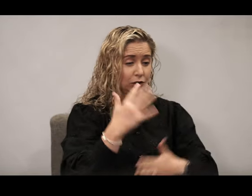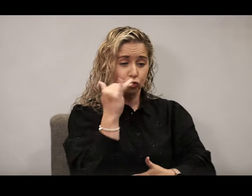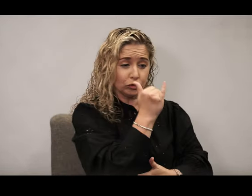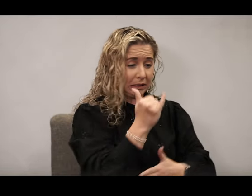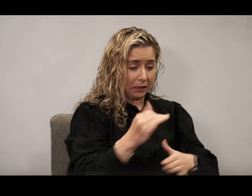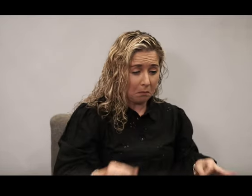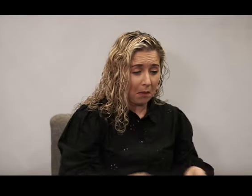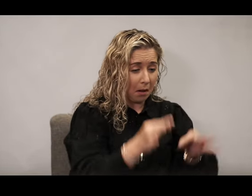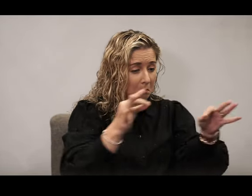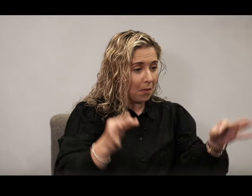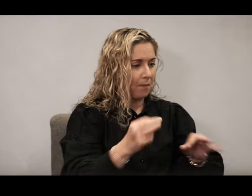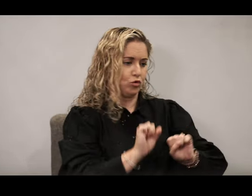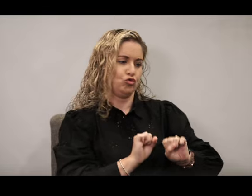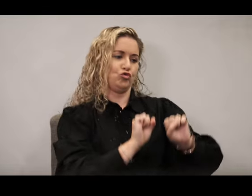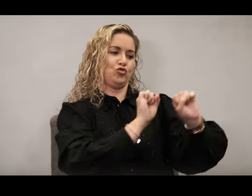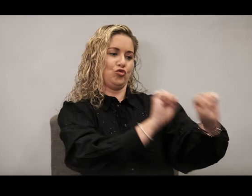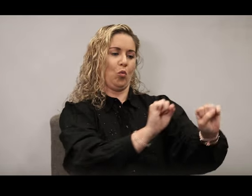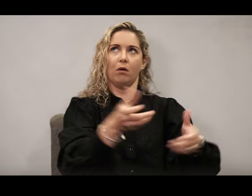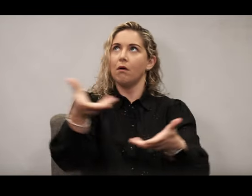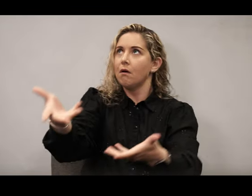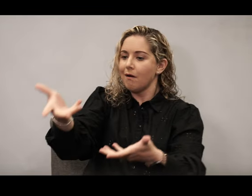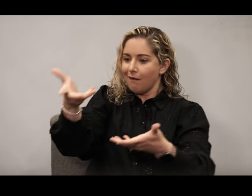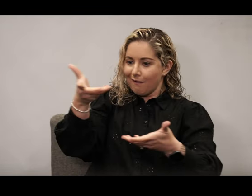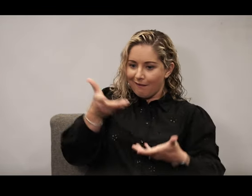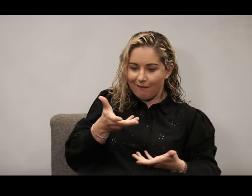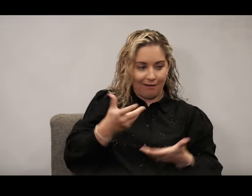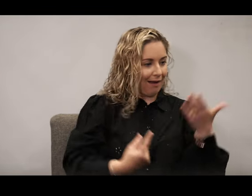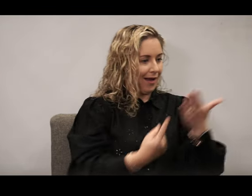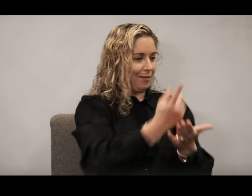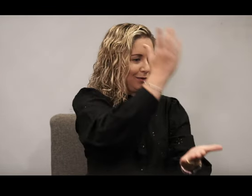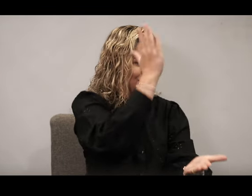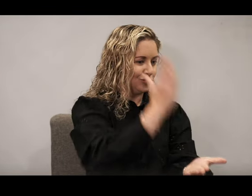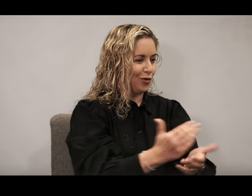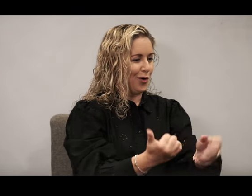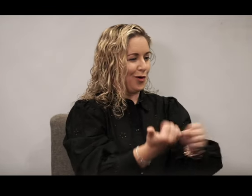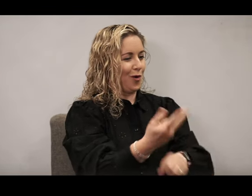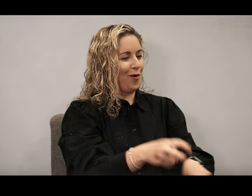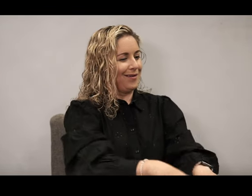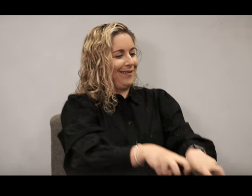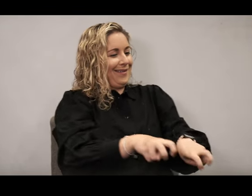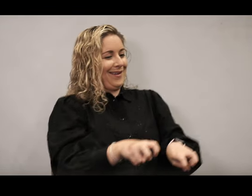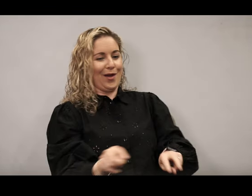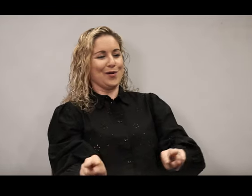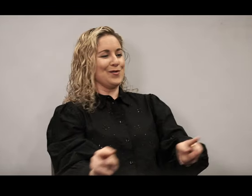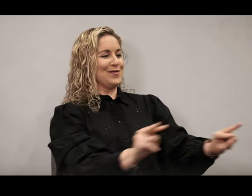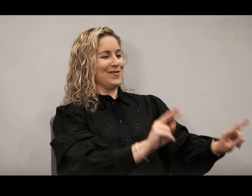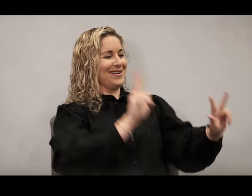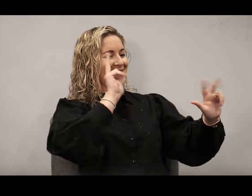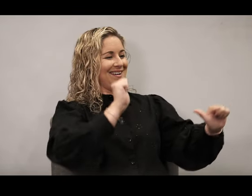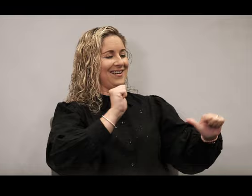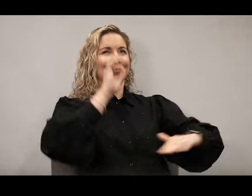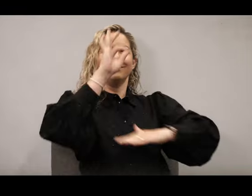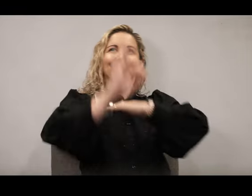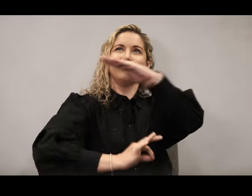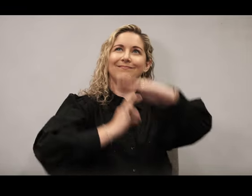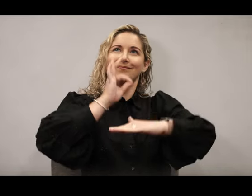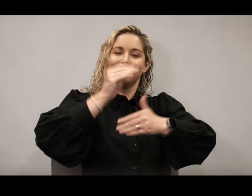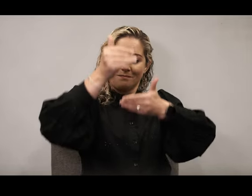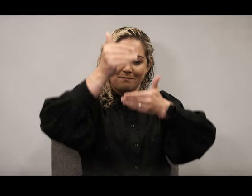so. God saw all that he had made, and it was very good. And there was evening, and there was morning, the sixth